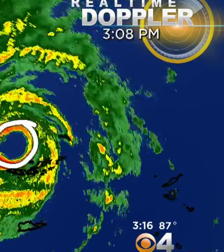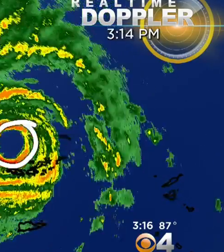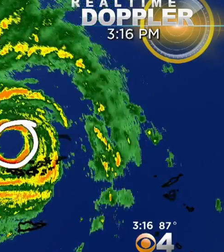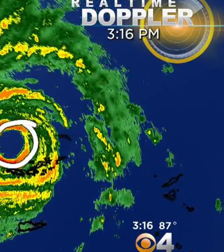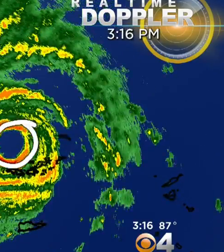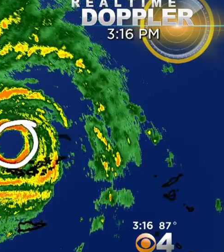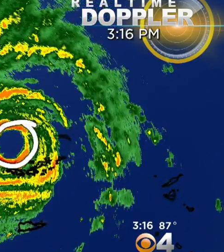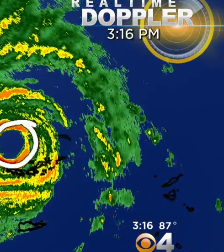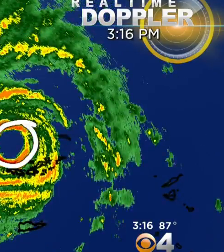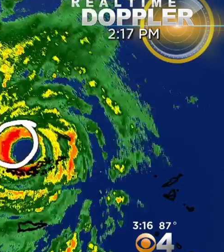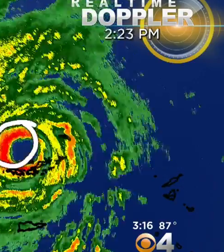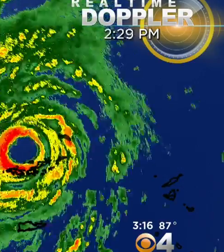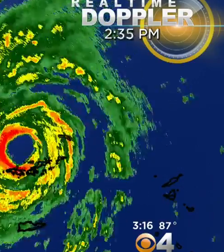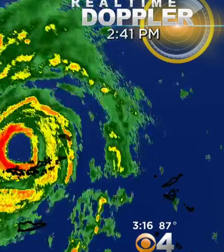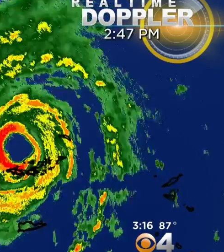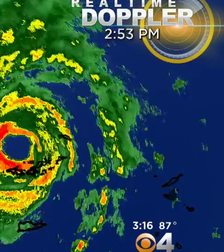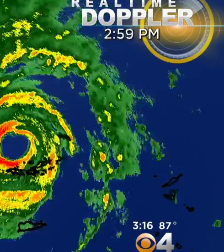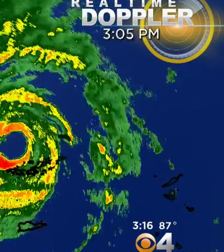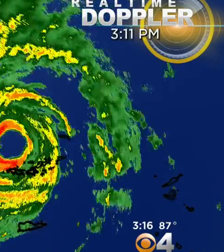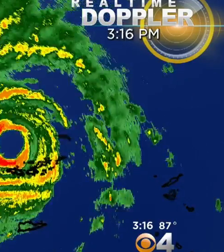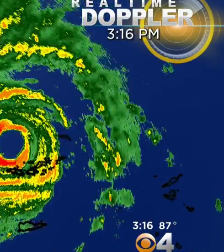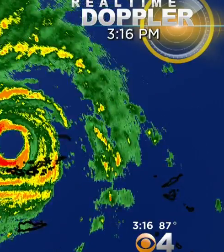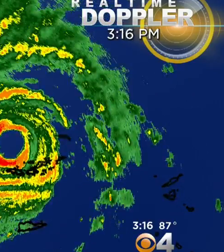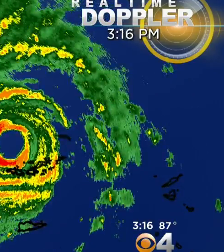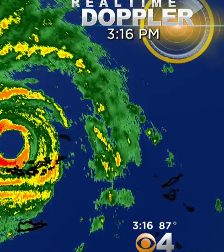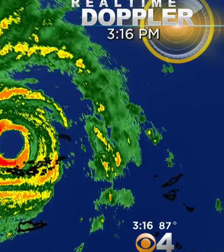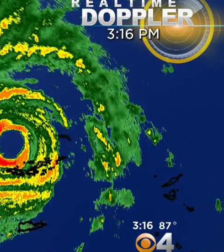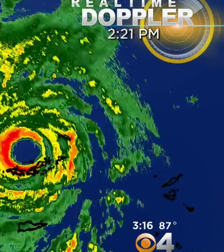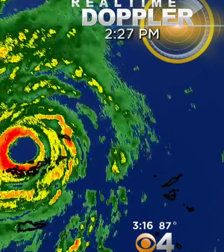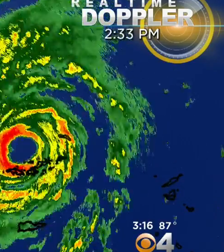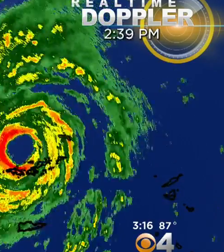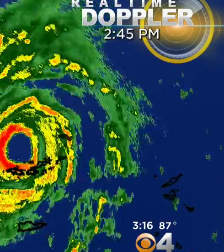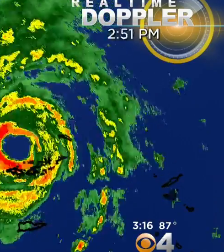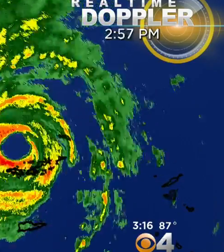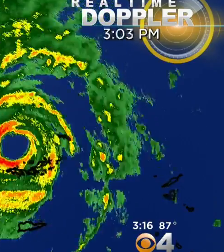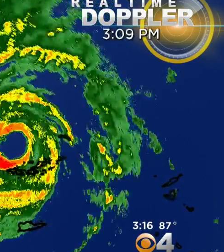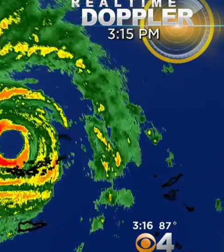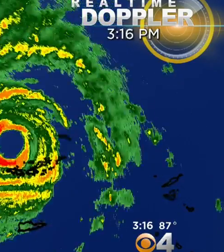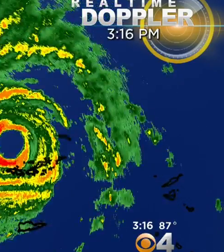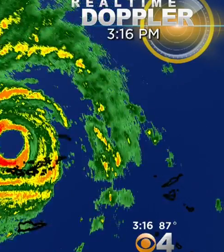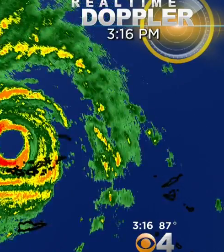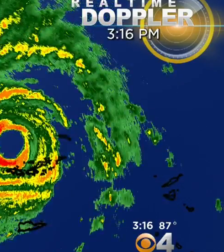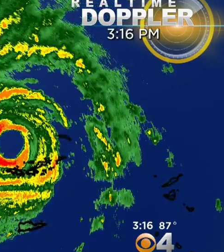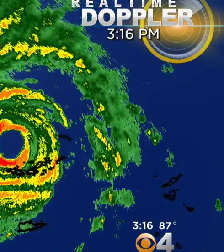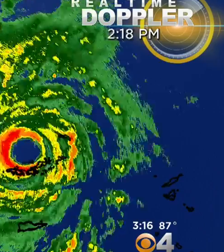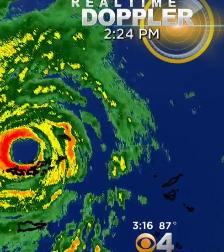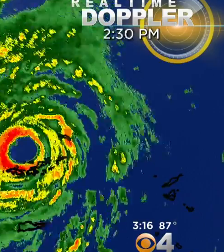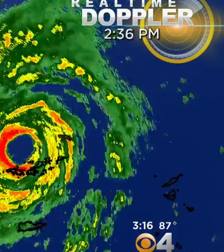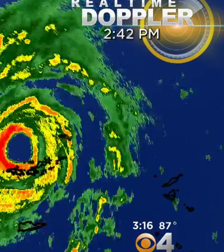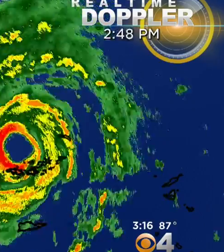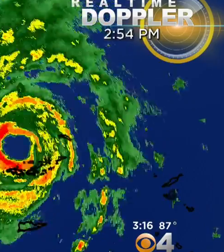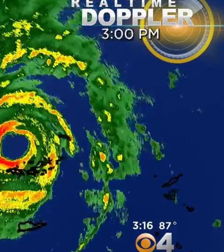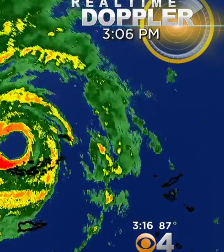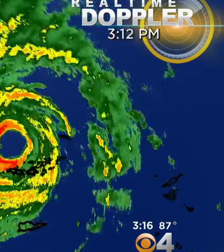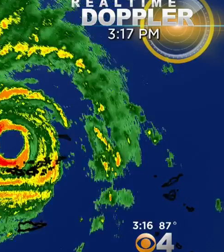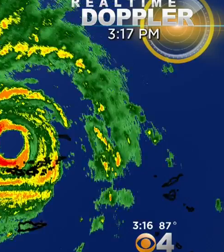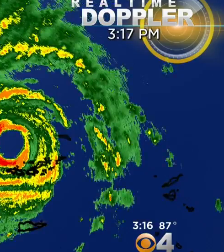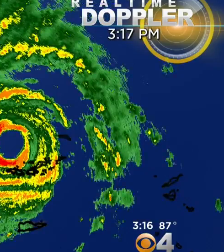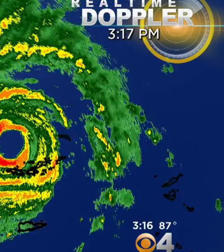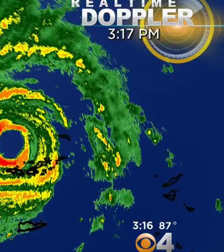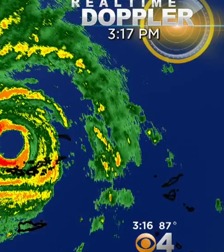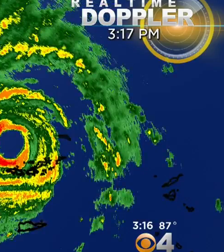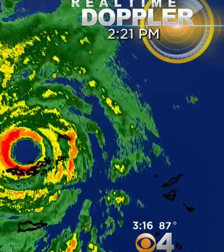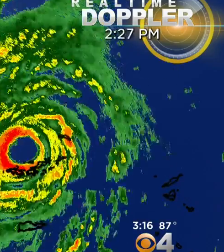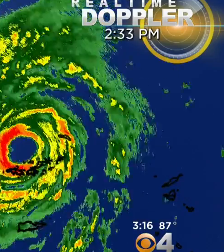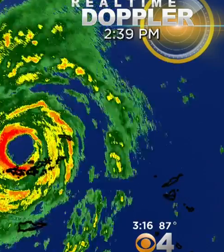hit by, because that is a wall of wind there with winds greater than 150 miles an hour and gusts even higher